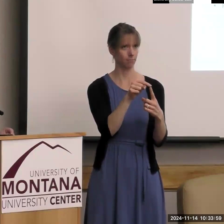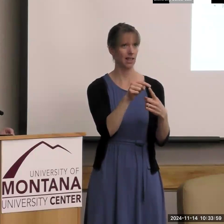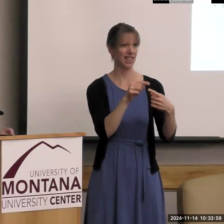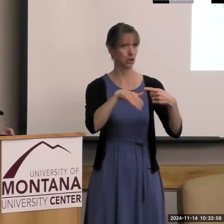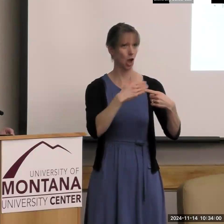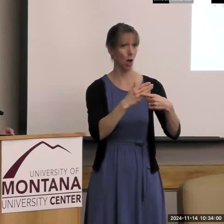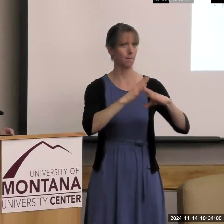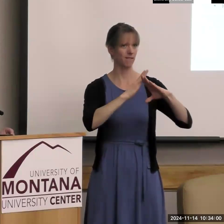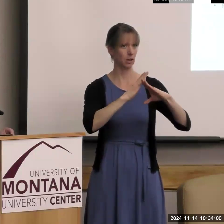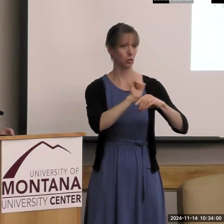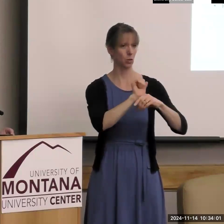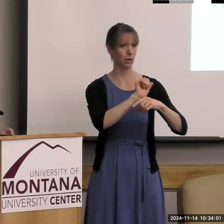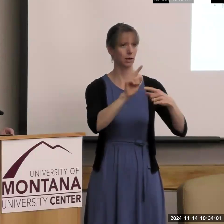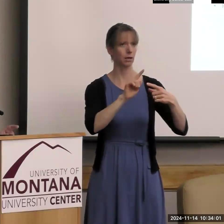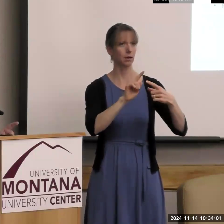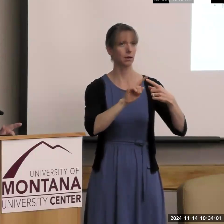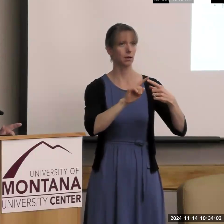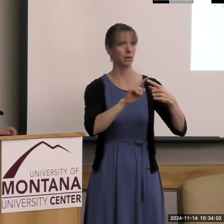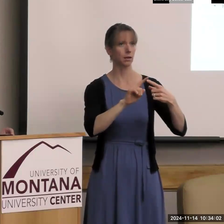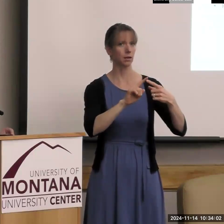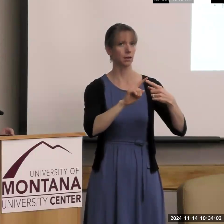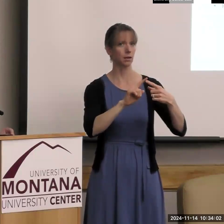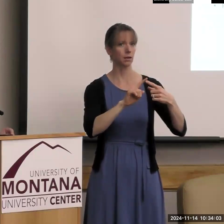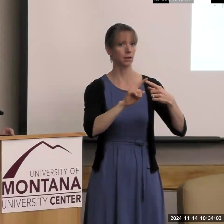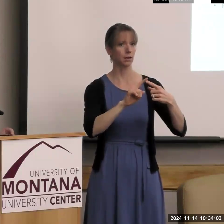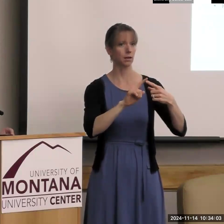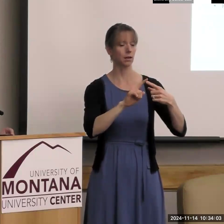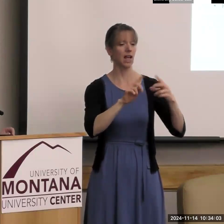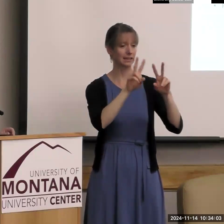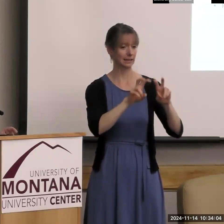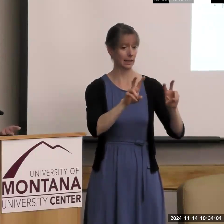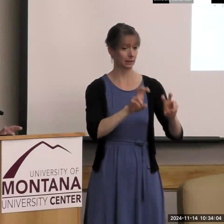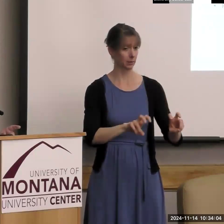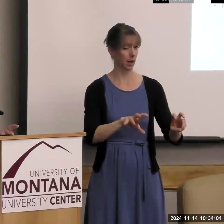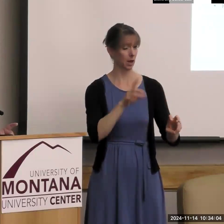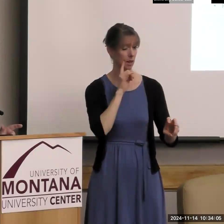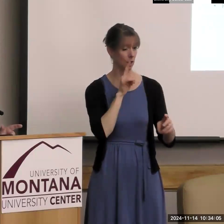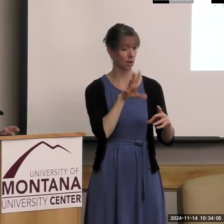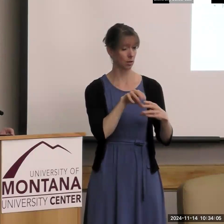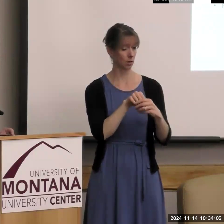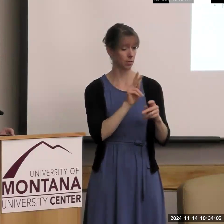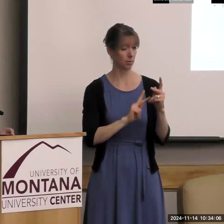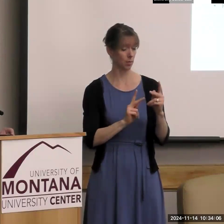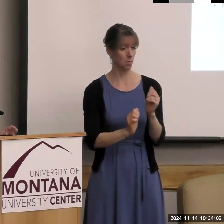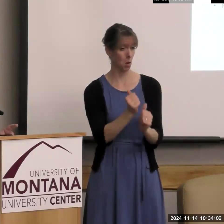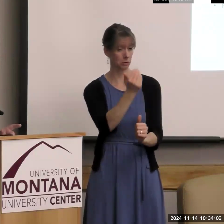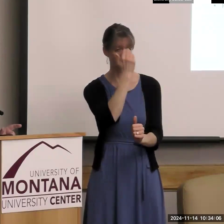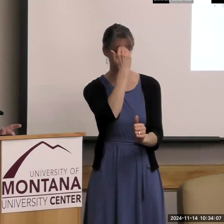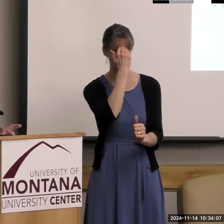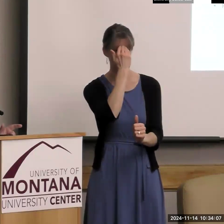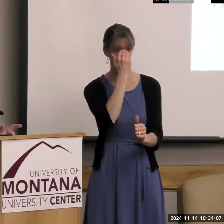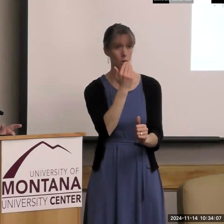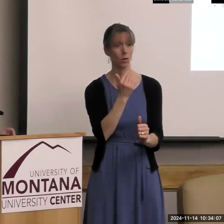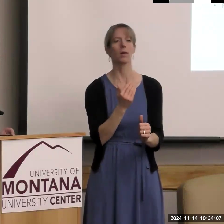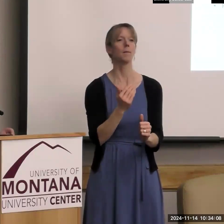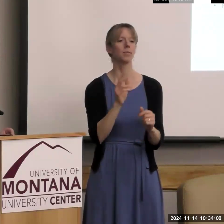work. Then we have assessment, and this is includes a program that I think most folks are aware within Special Olympics, our Healthy